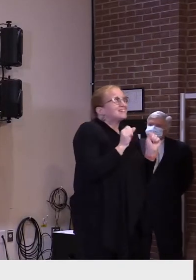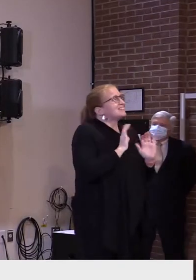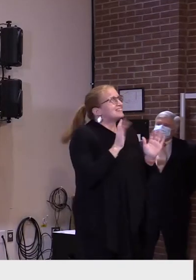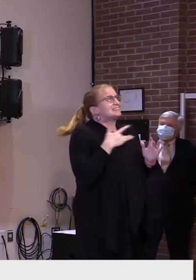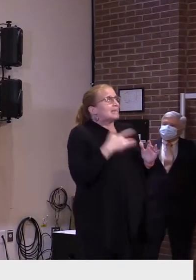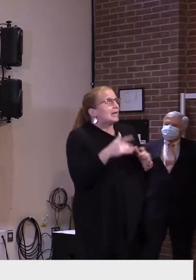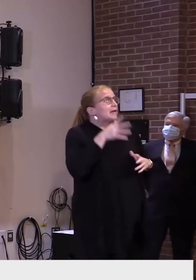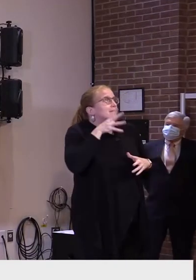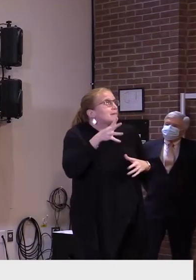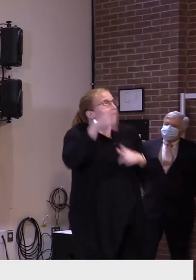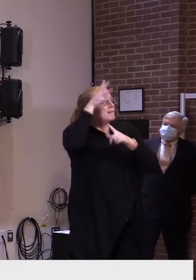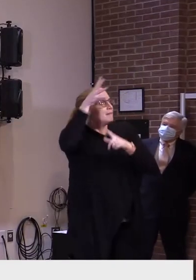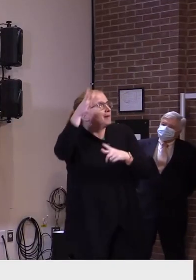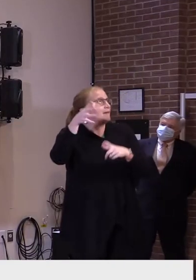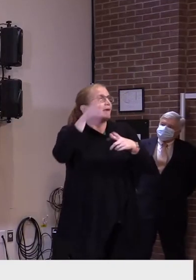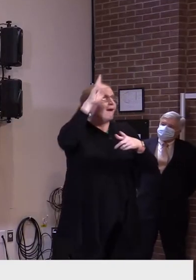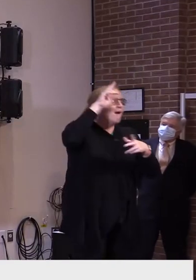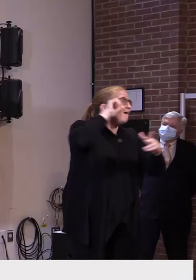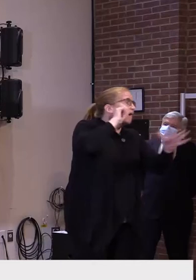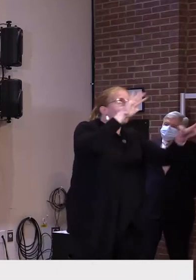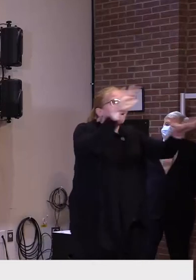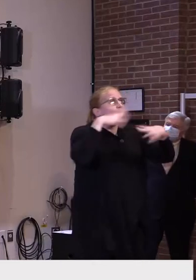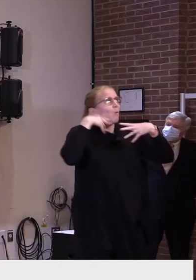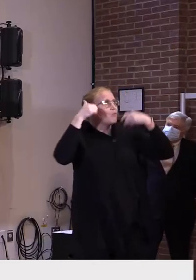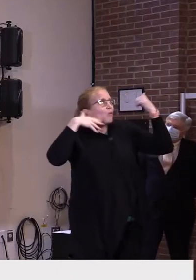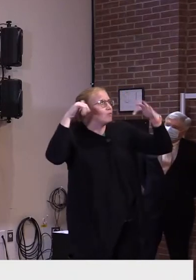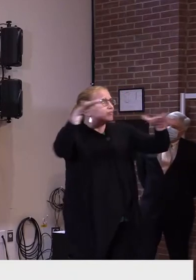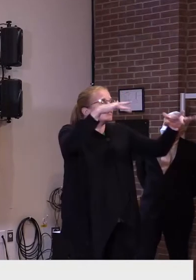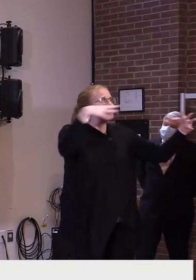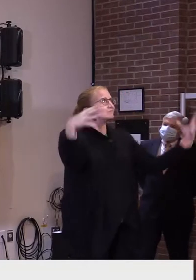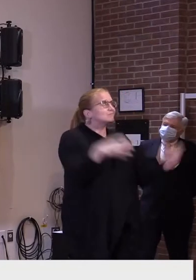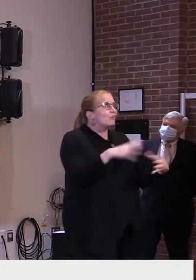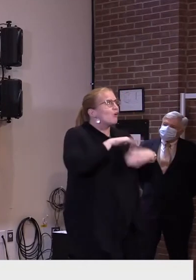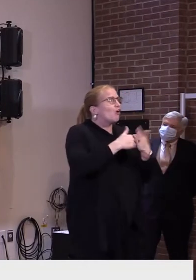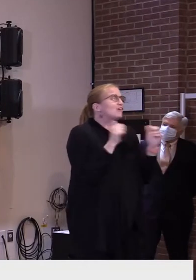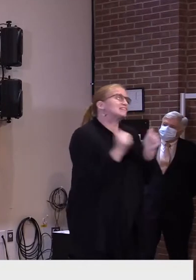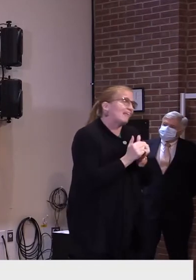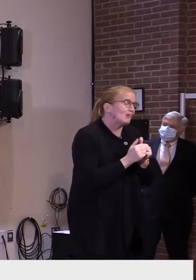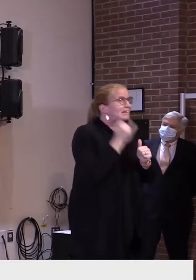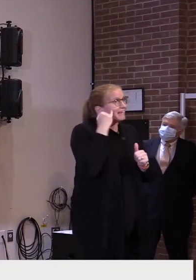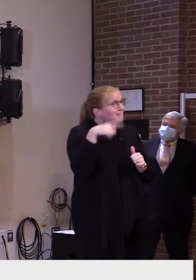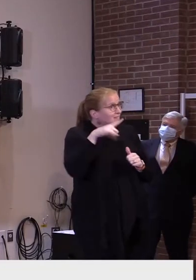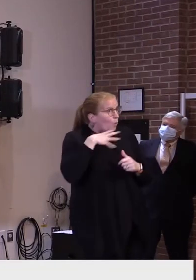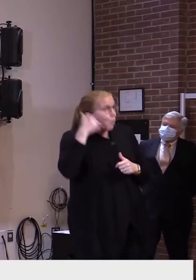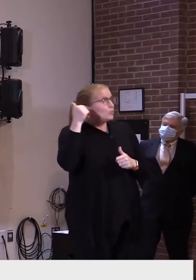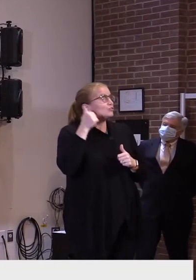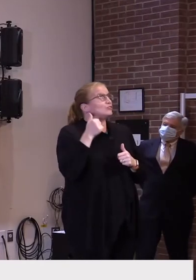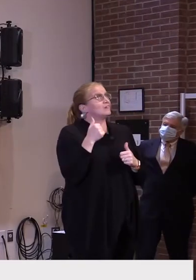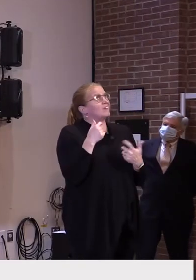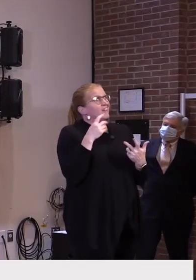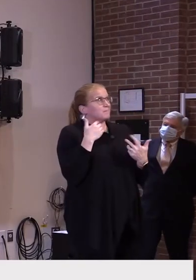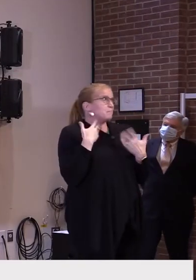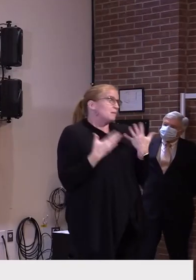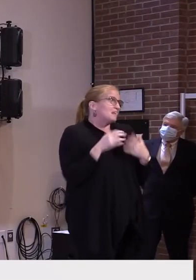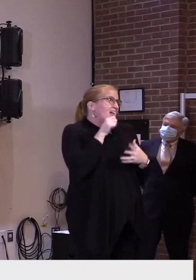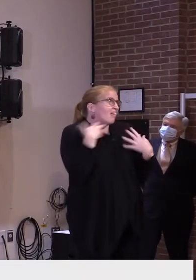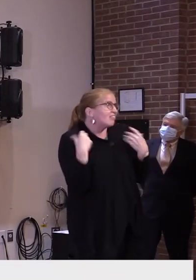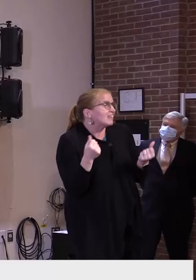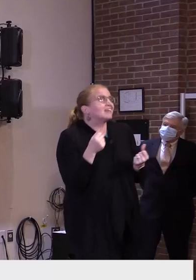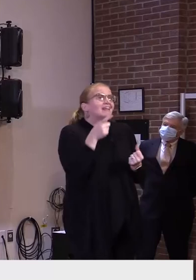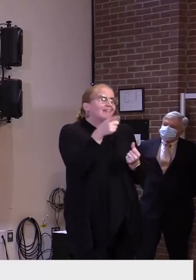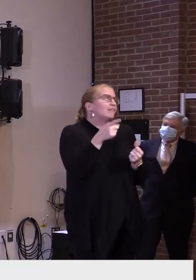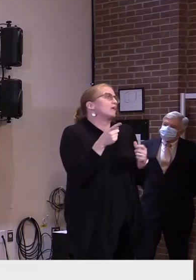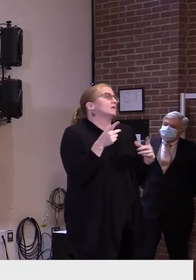health conditions that predispose them to a more serious bout with COVID. First, have the